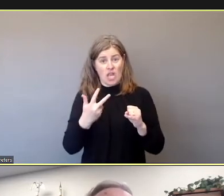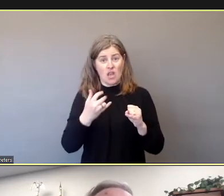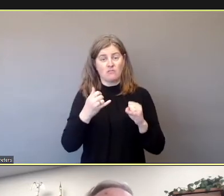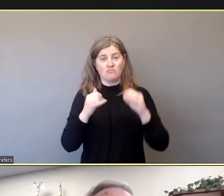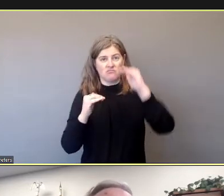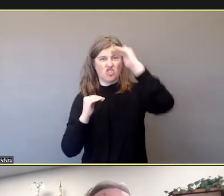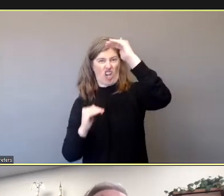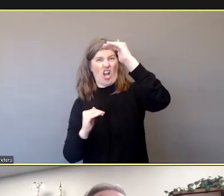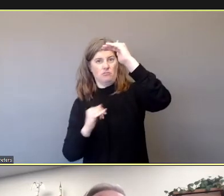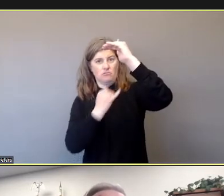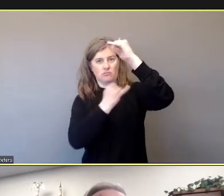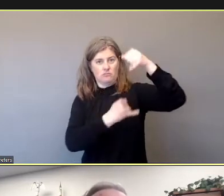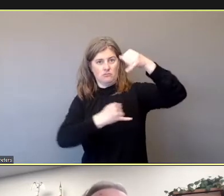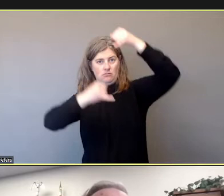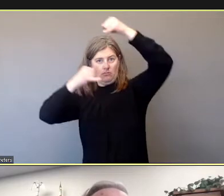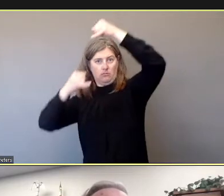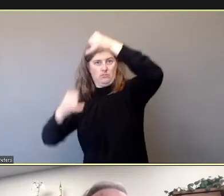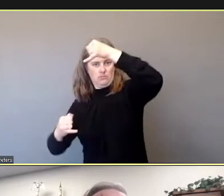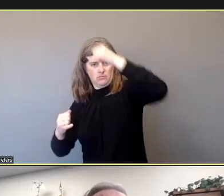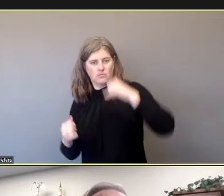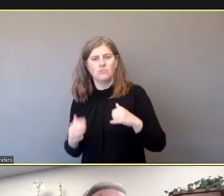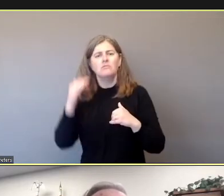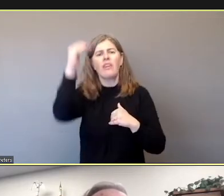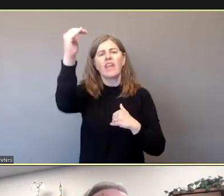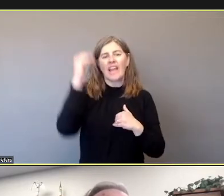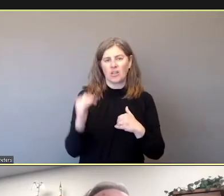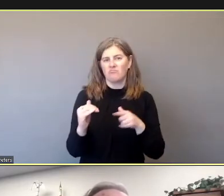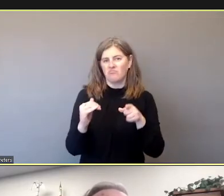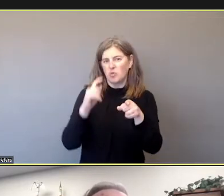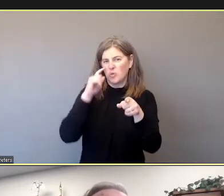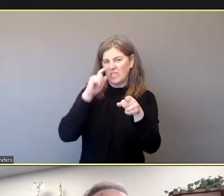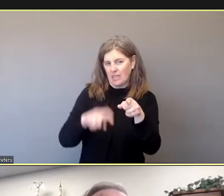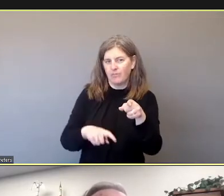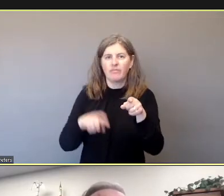next slide, though, this is